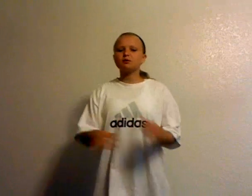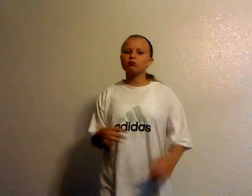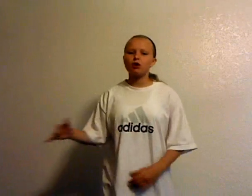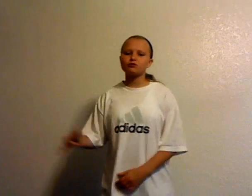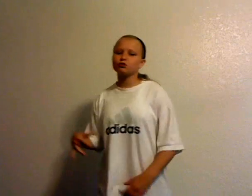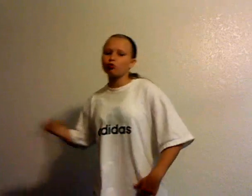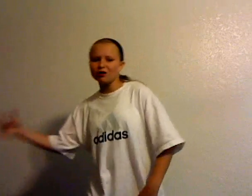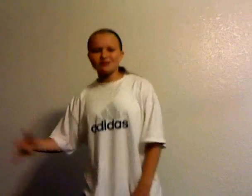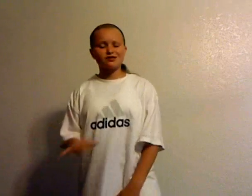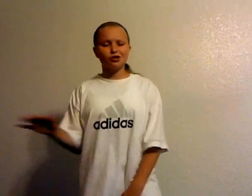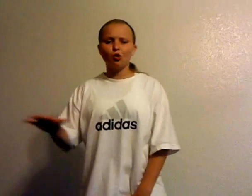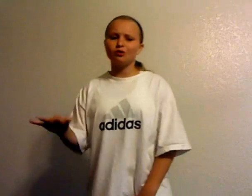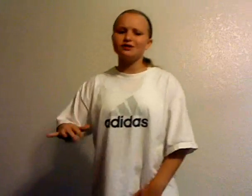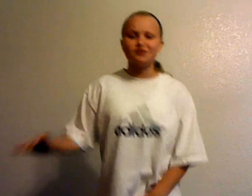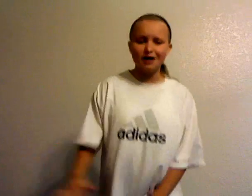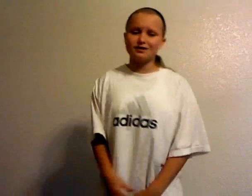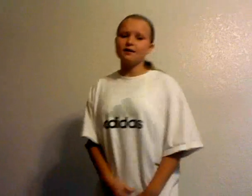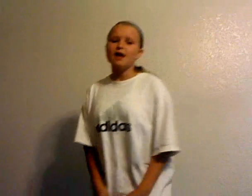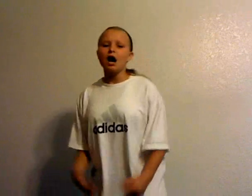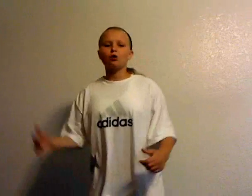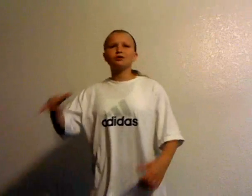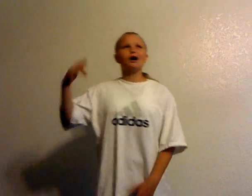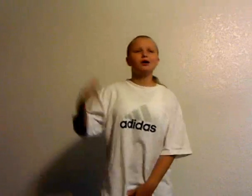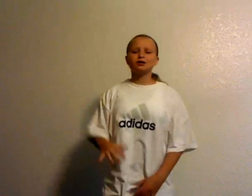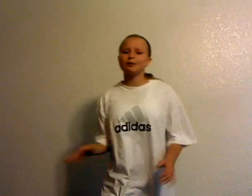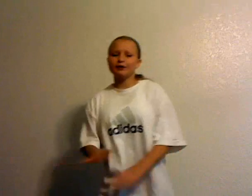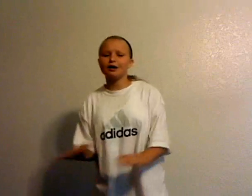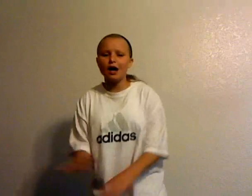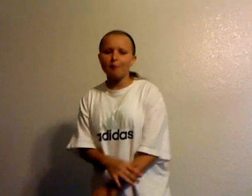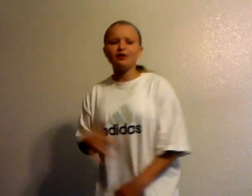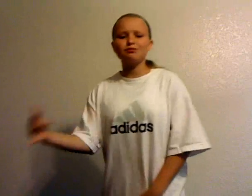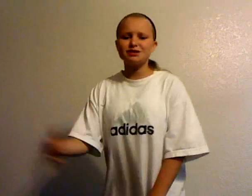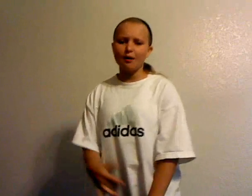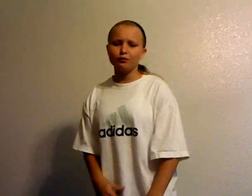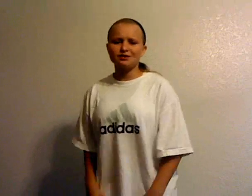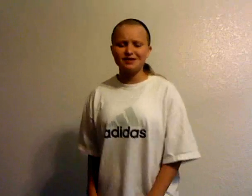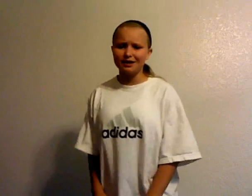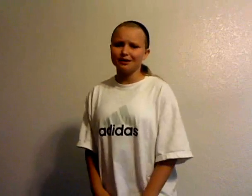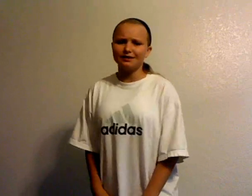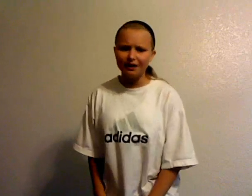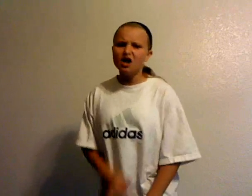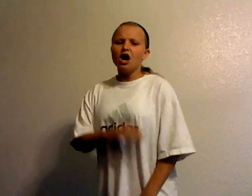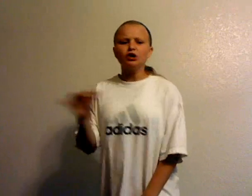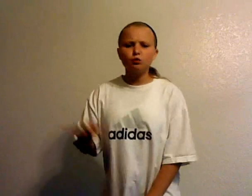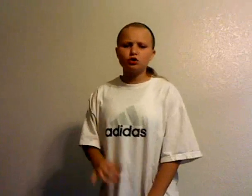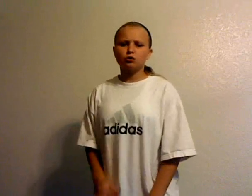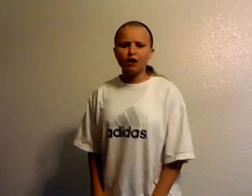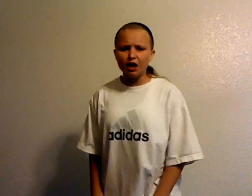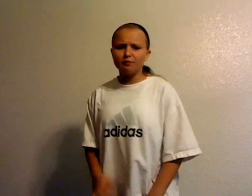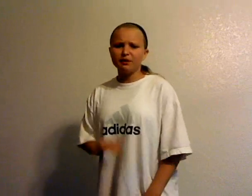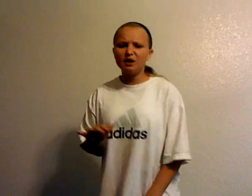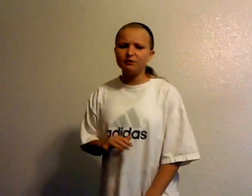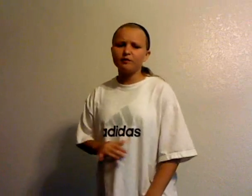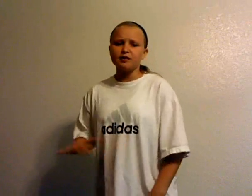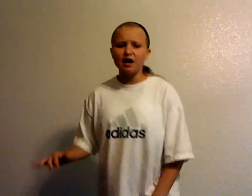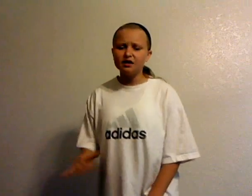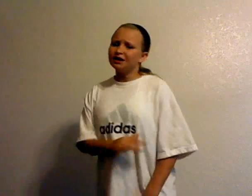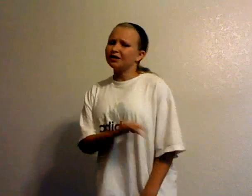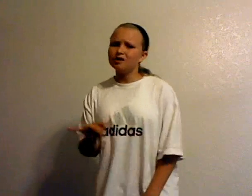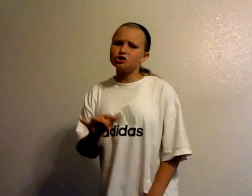swear to my mom, she's the Christ, cause you know he is nice I'll go down, and then I pick it up I never stop, you can say it like that I know what you've done, begins with that And life